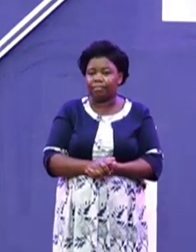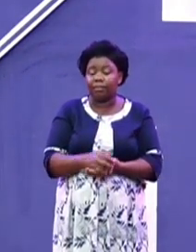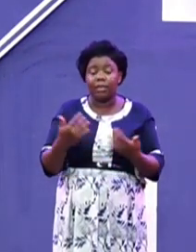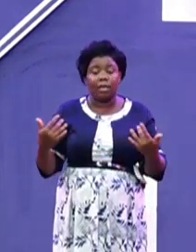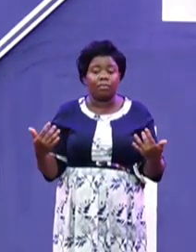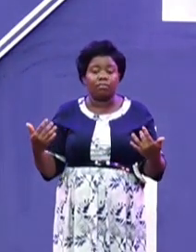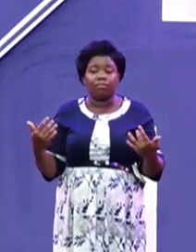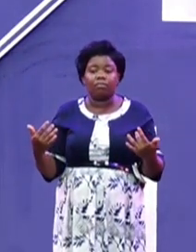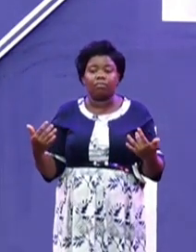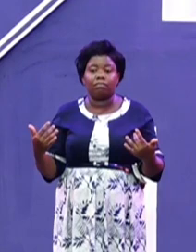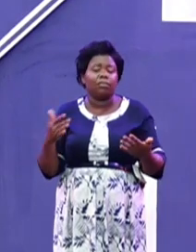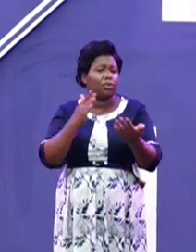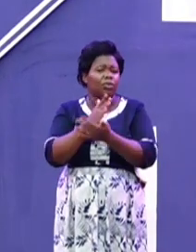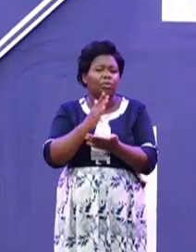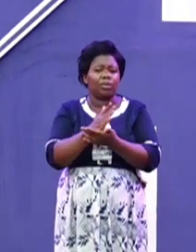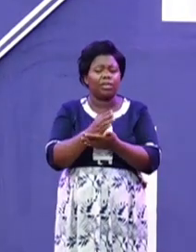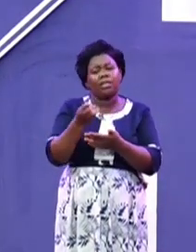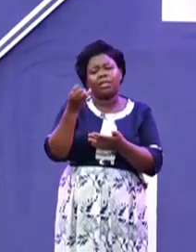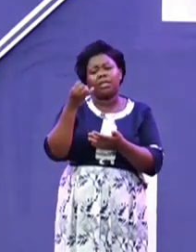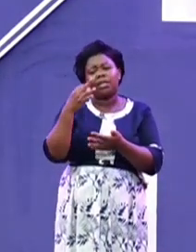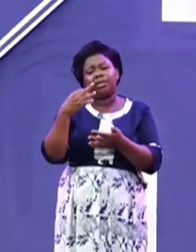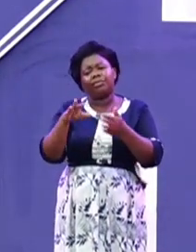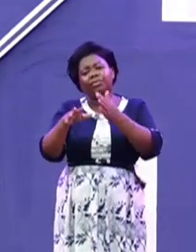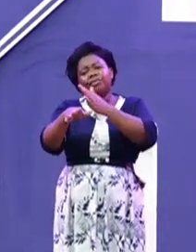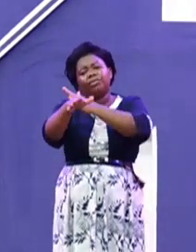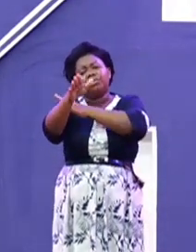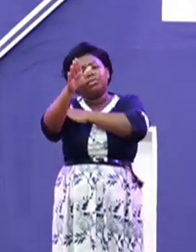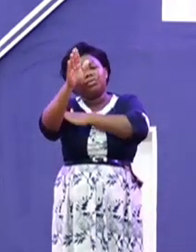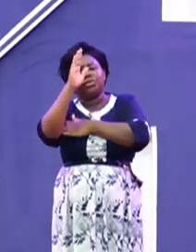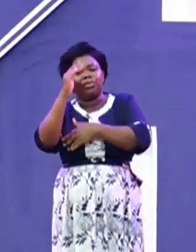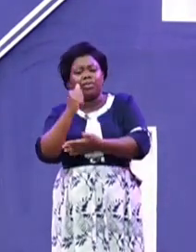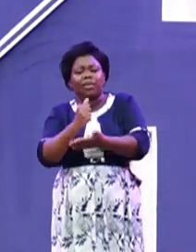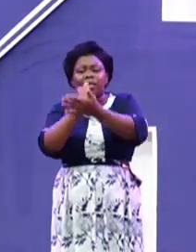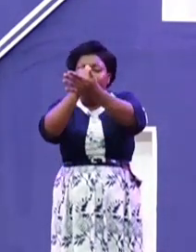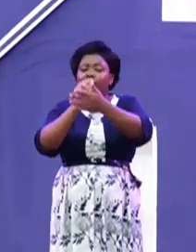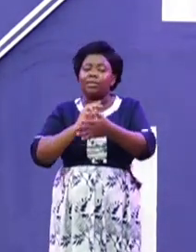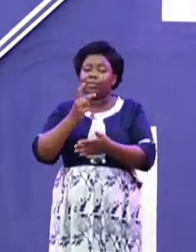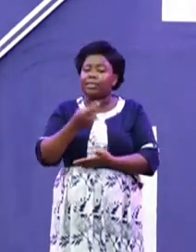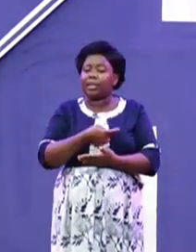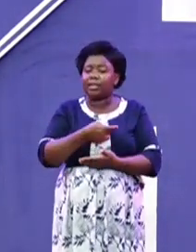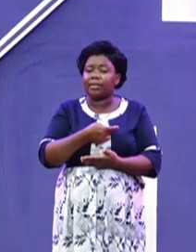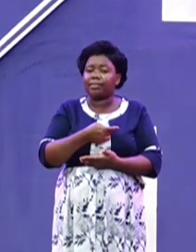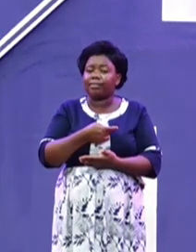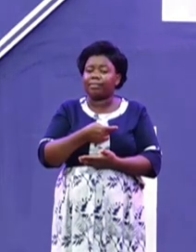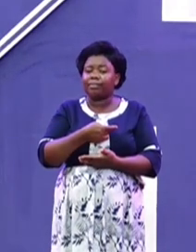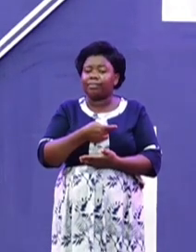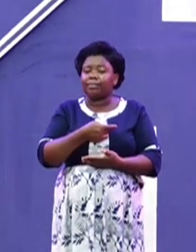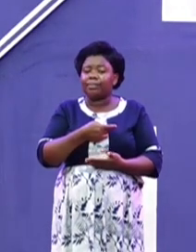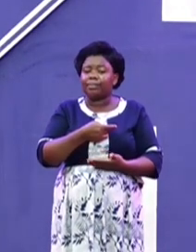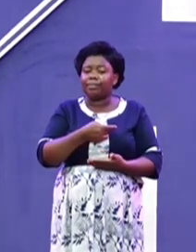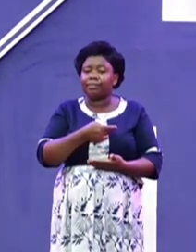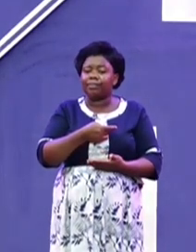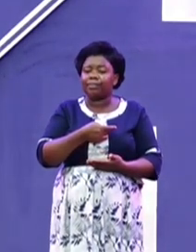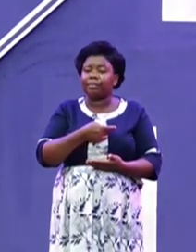Kati amazima genyini singa Katonda atubeera. Now, truthfully, if God gives us the